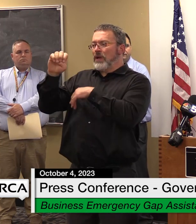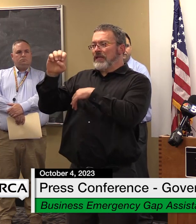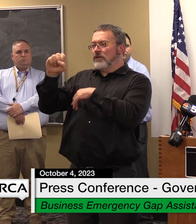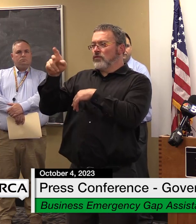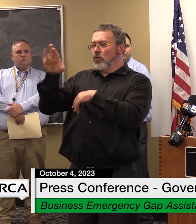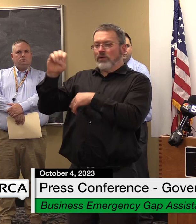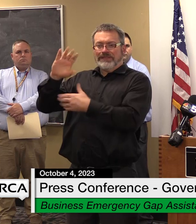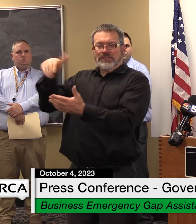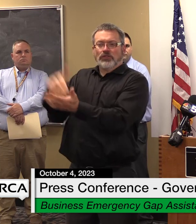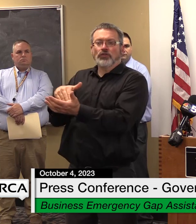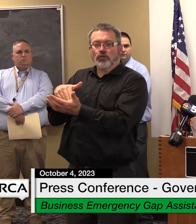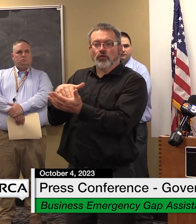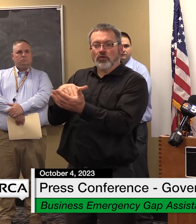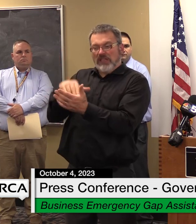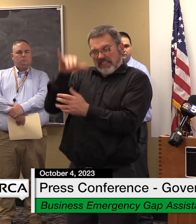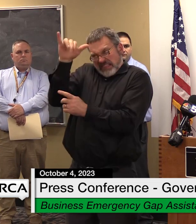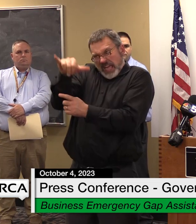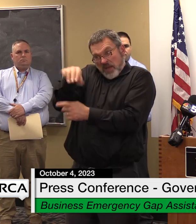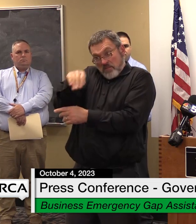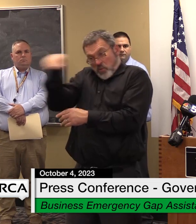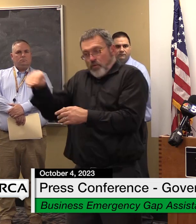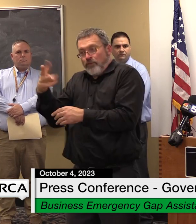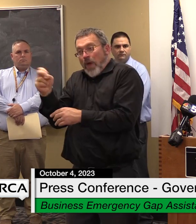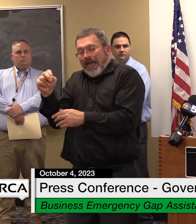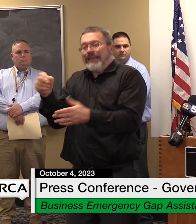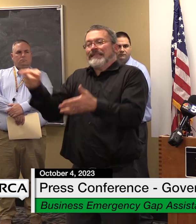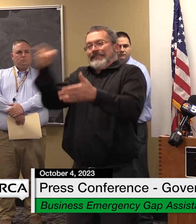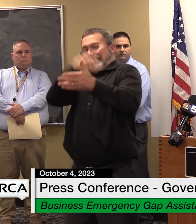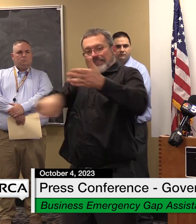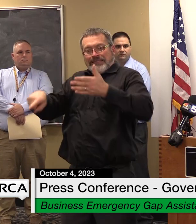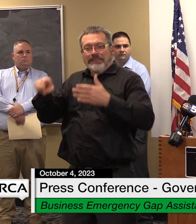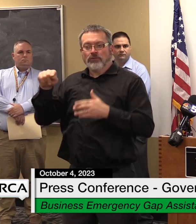12th of October is the current date for that.